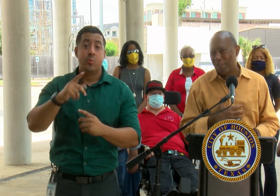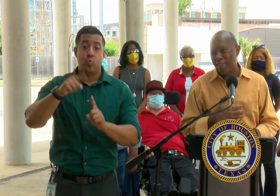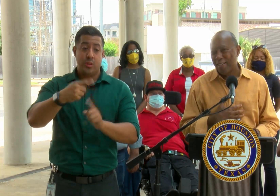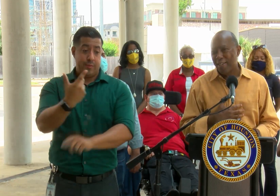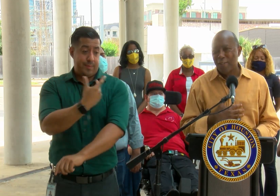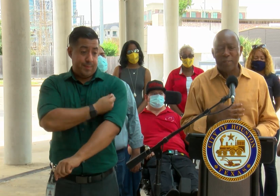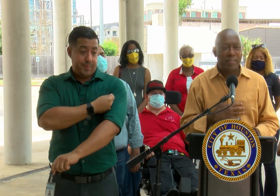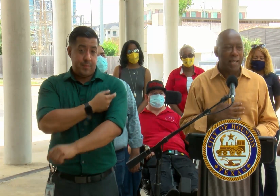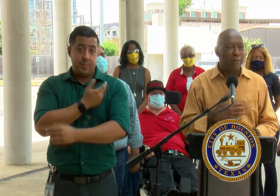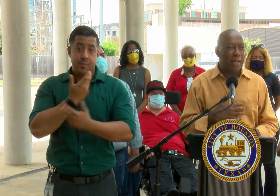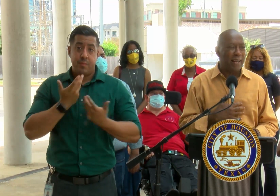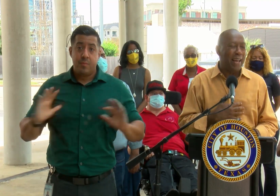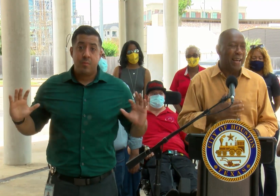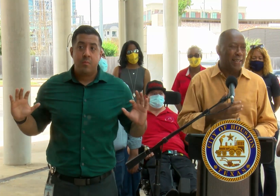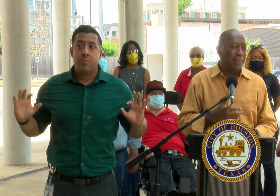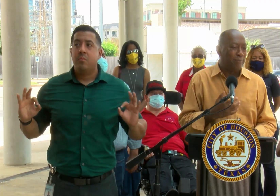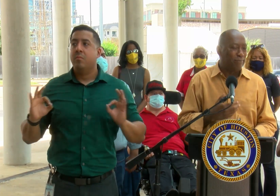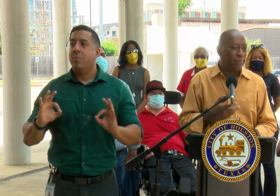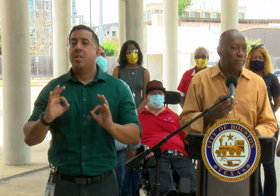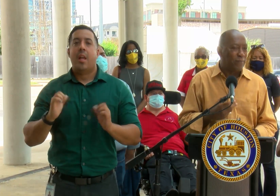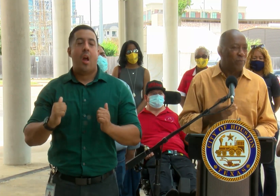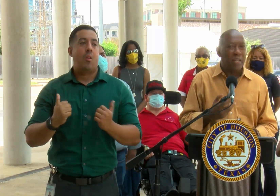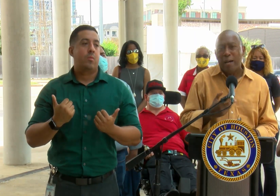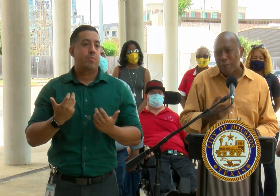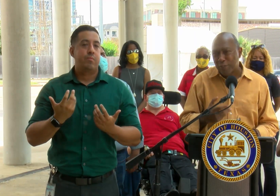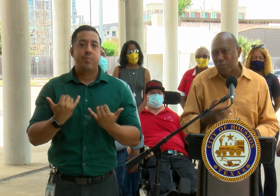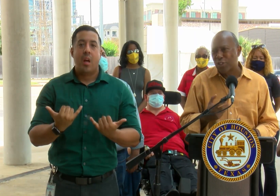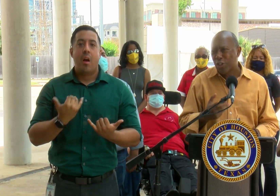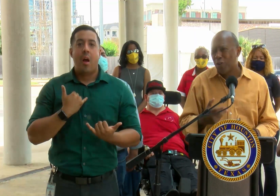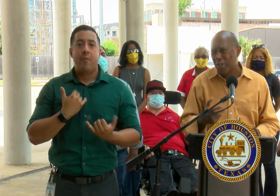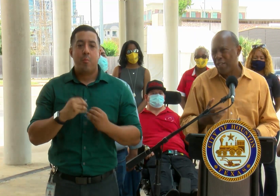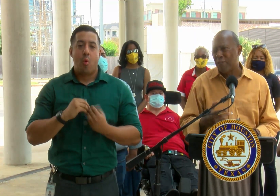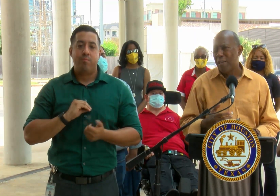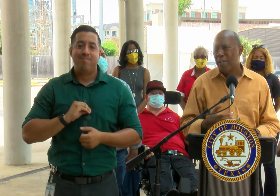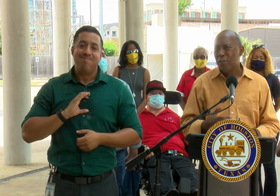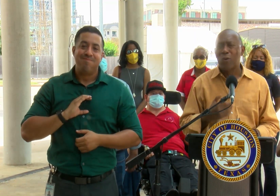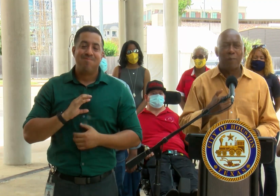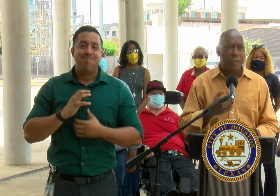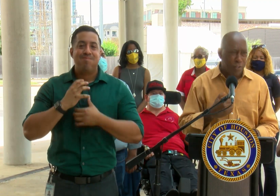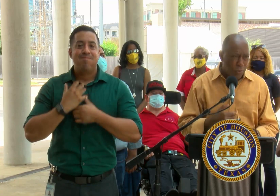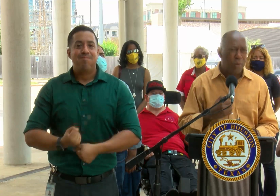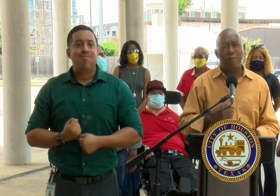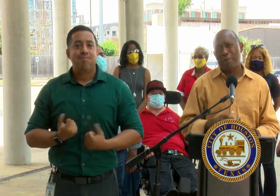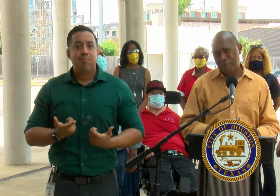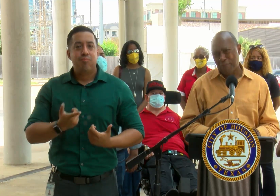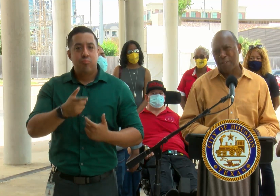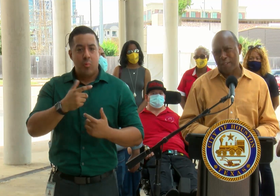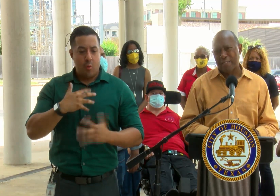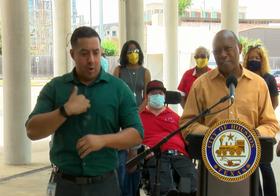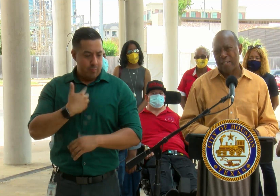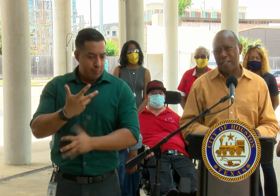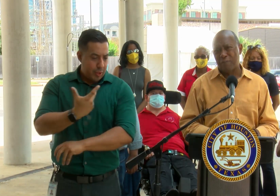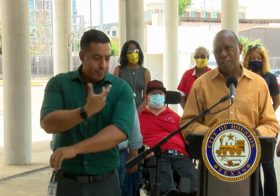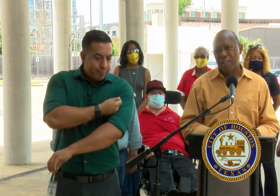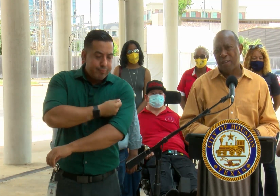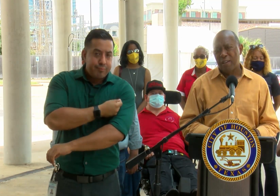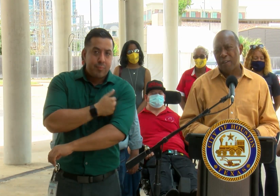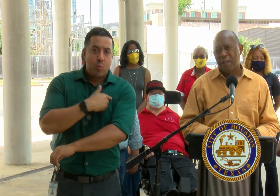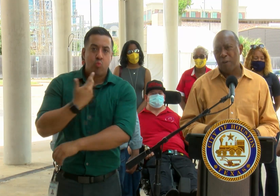vaccinated, you at least have that added comfort, security, knowing that you have been fully